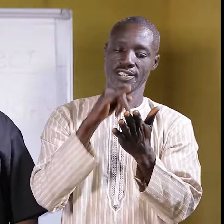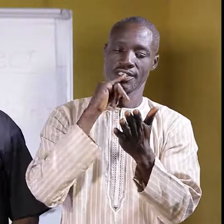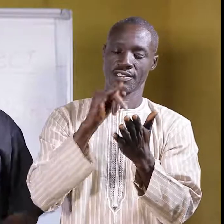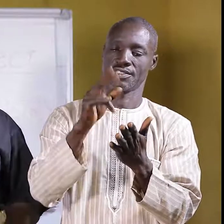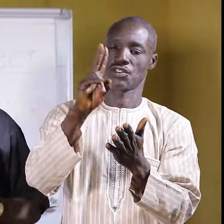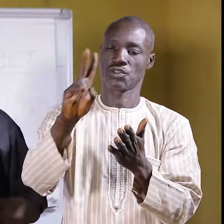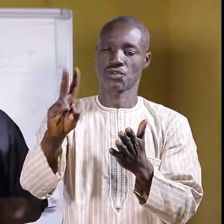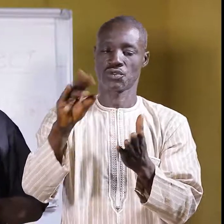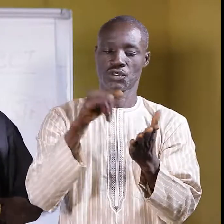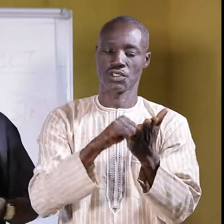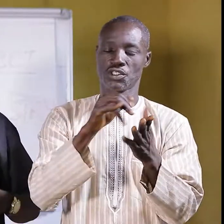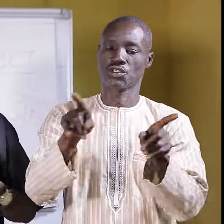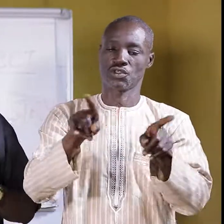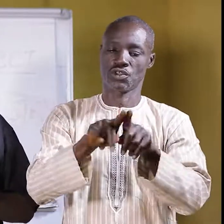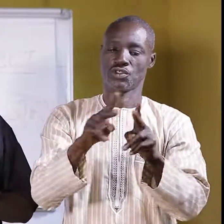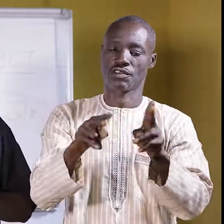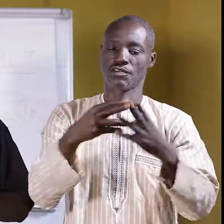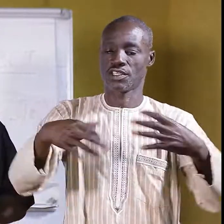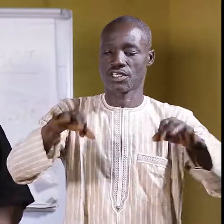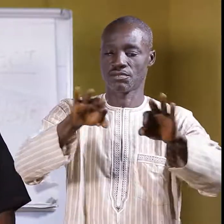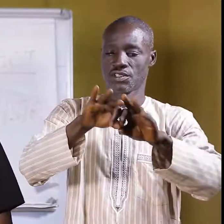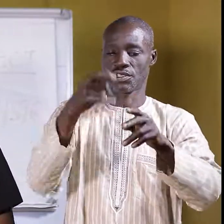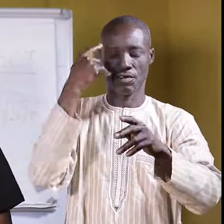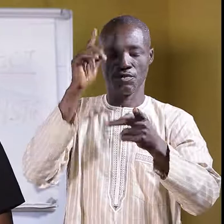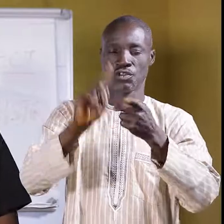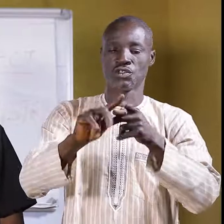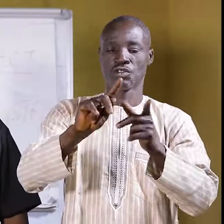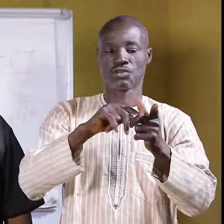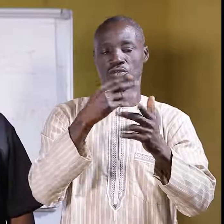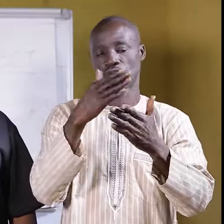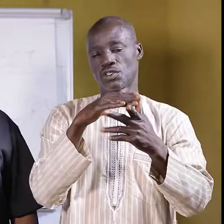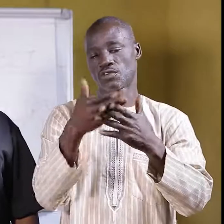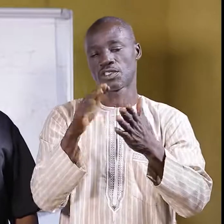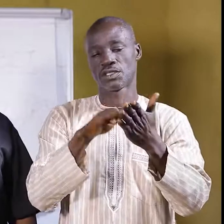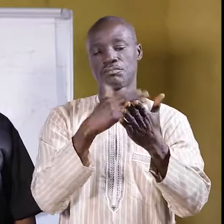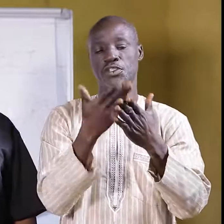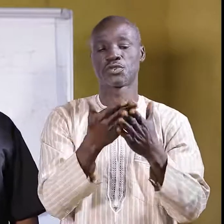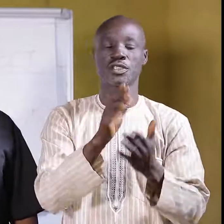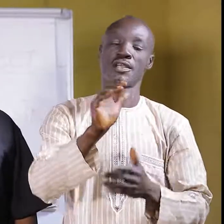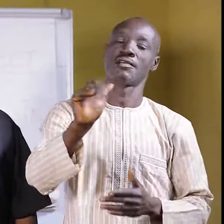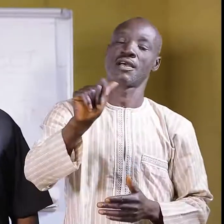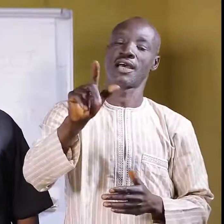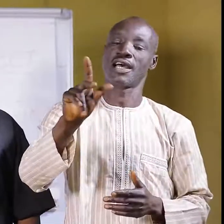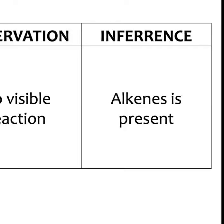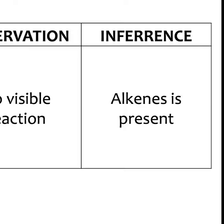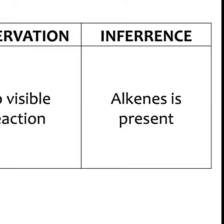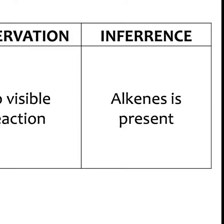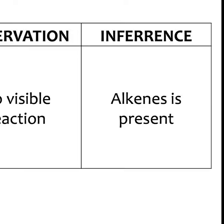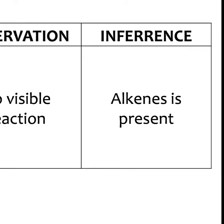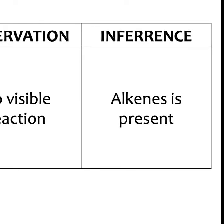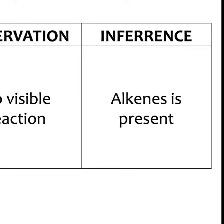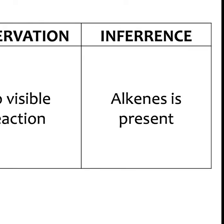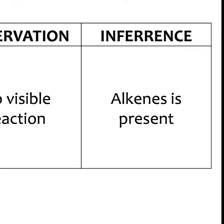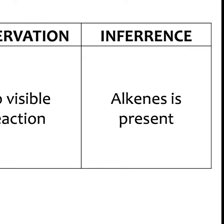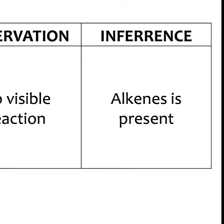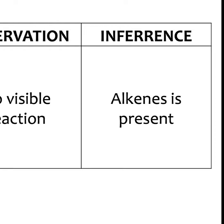two, it is also very, very imperative for us to distinguish between the alkenes and the alkynes. To do that